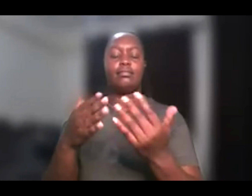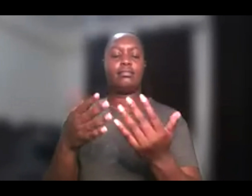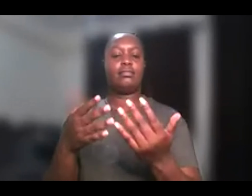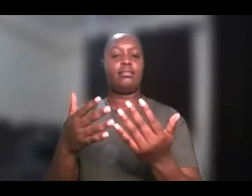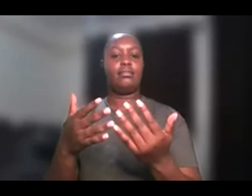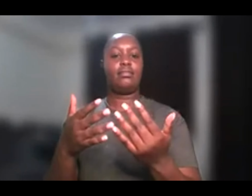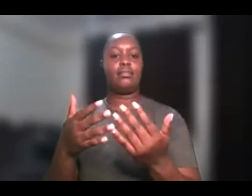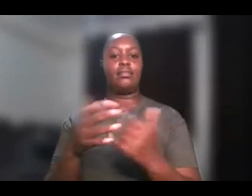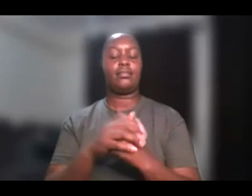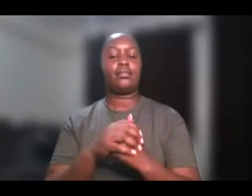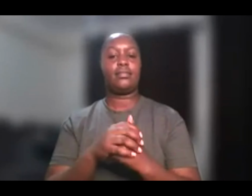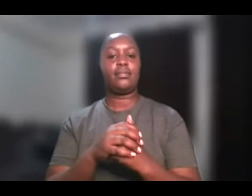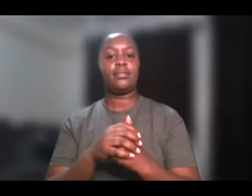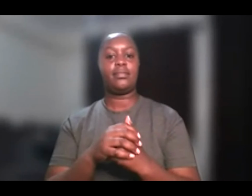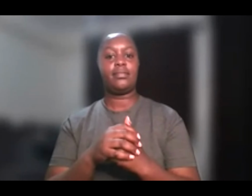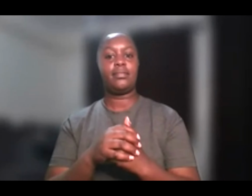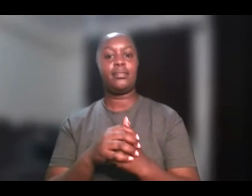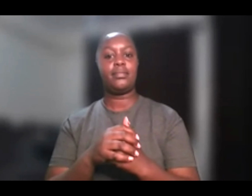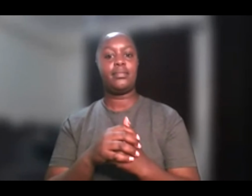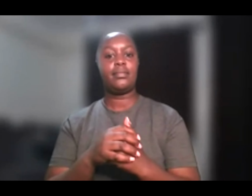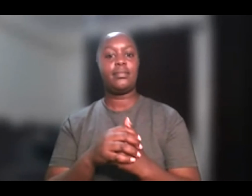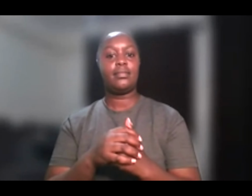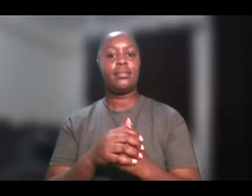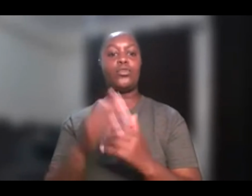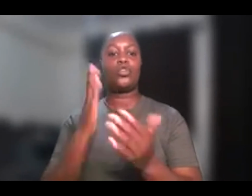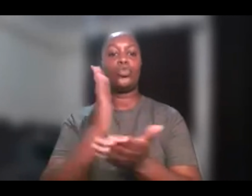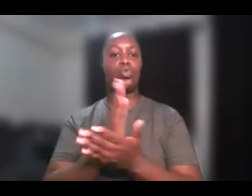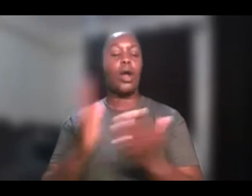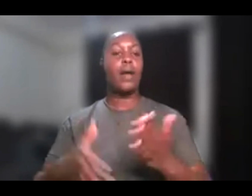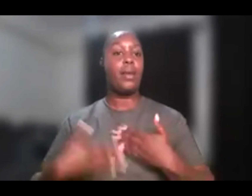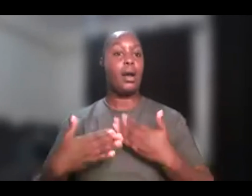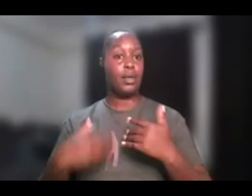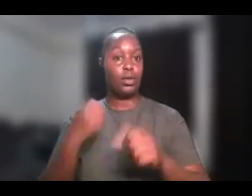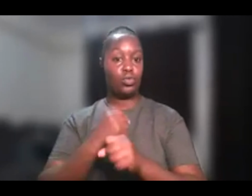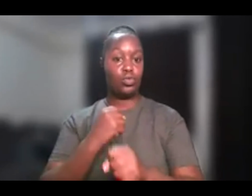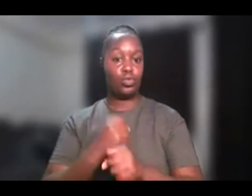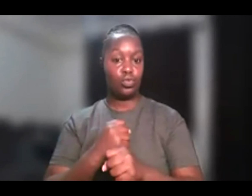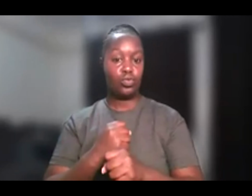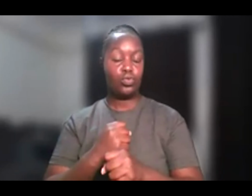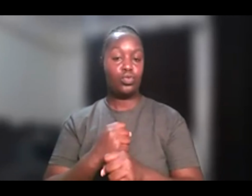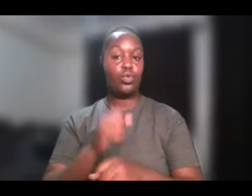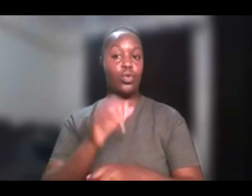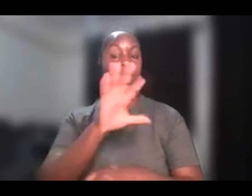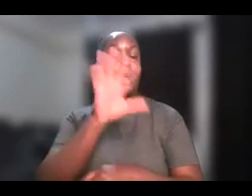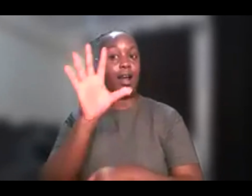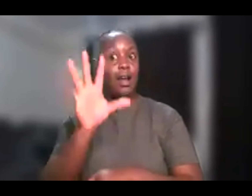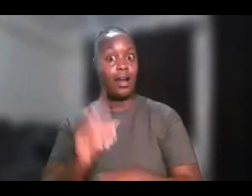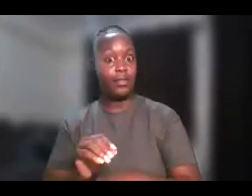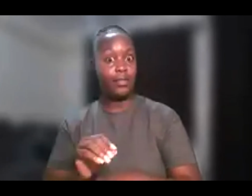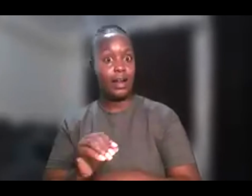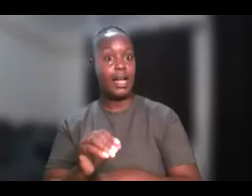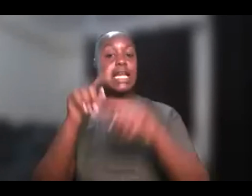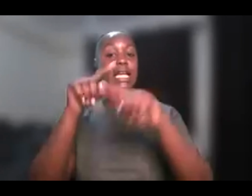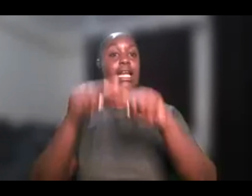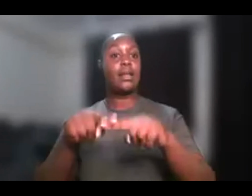second. Yeah, truthfully, I'm happy to do Africa tomorrow. It all depends on if, for example, out of this meeting, we say,